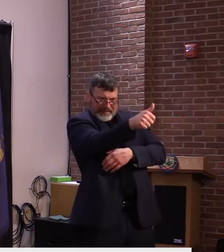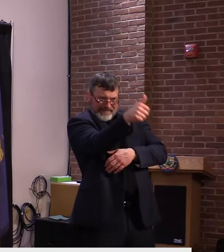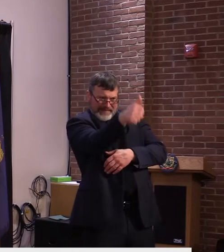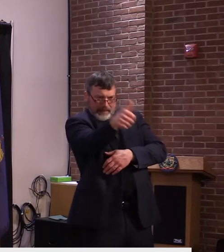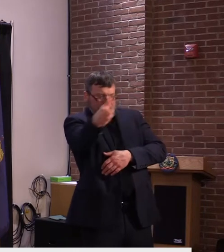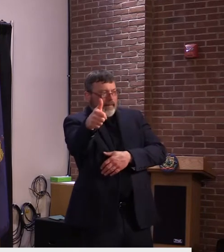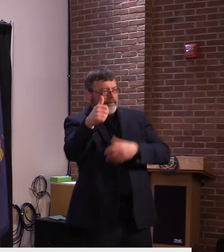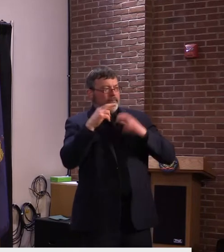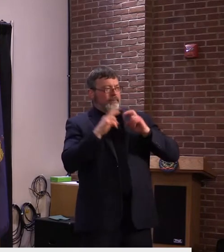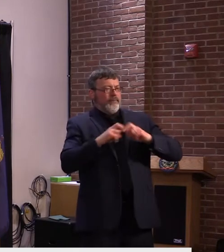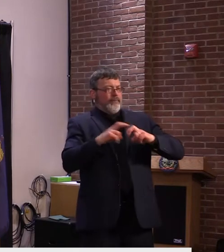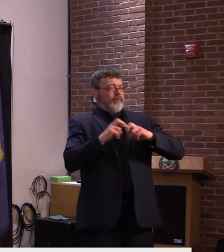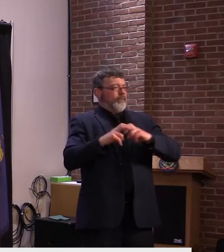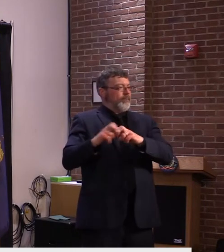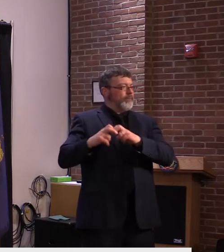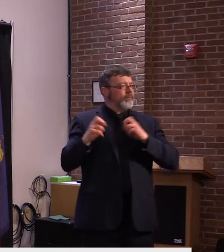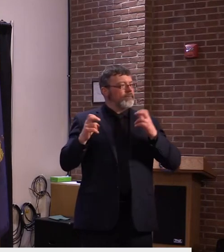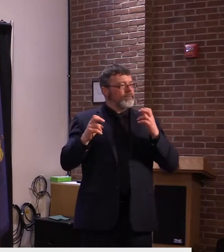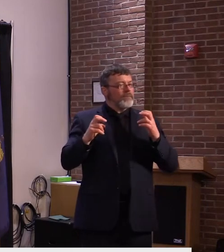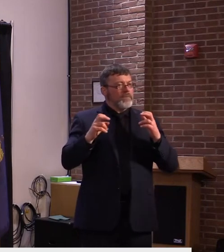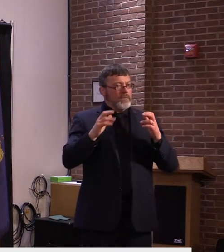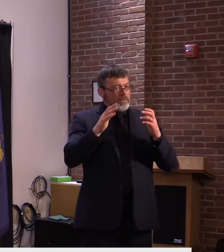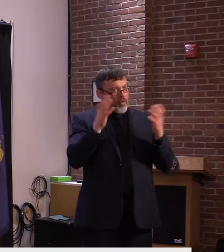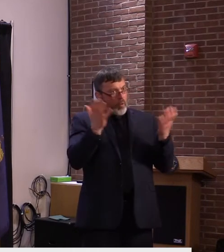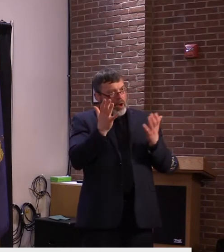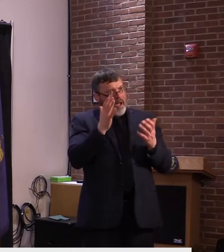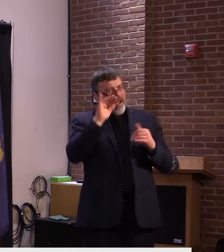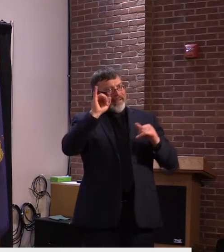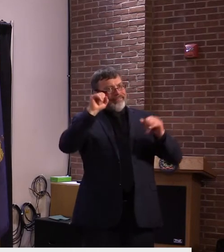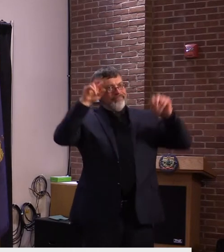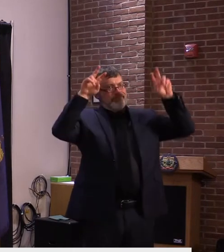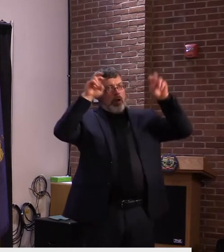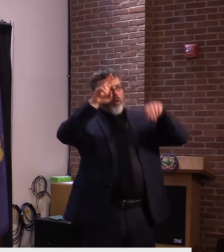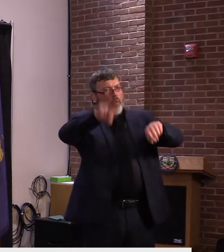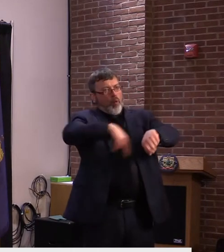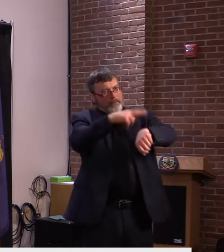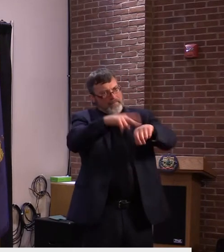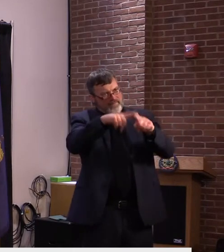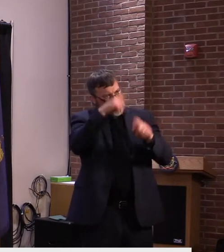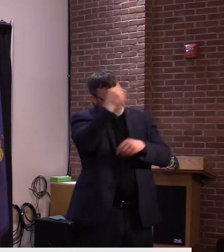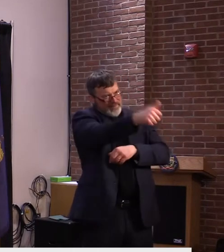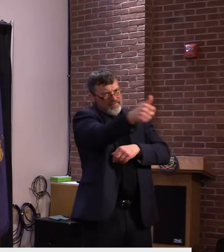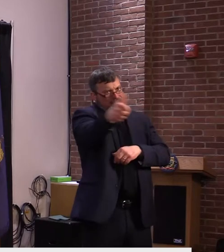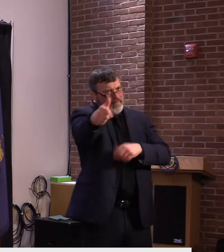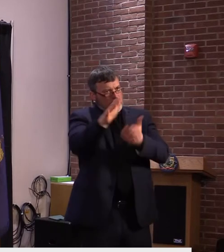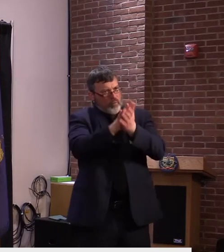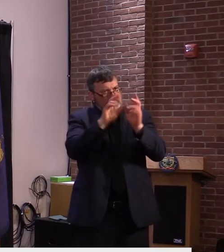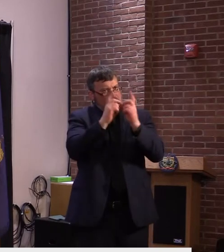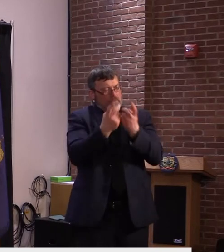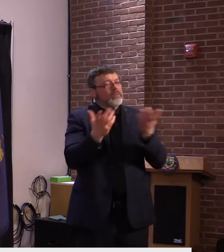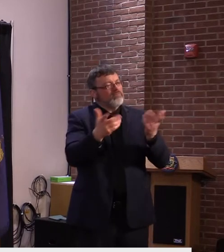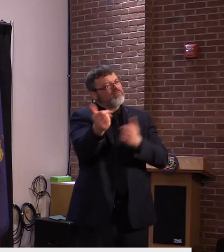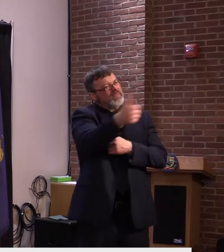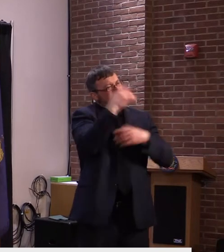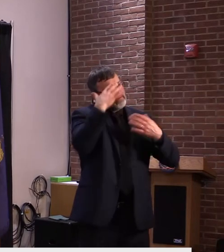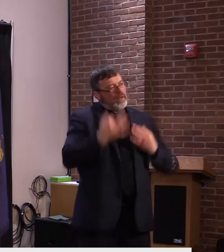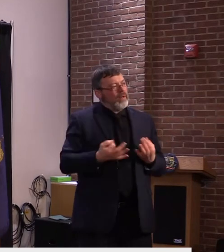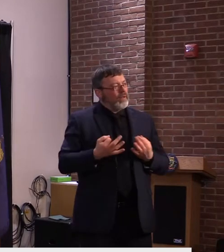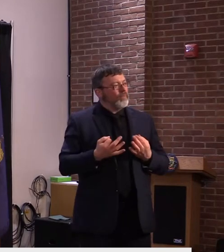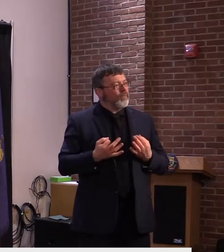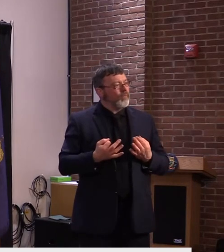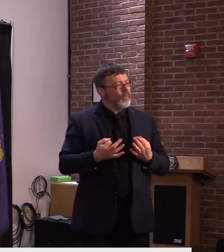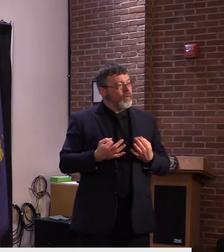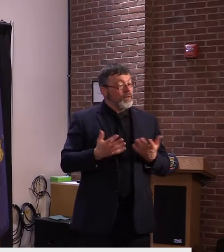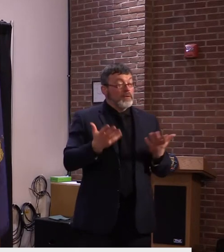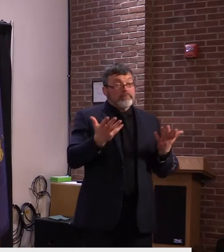me means. You know, so there's routines inside a school, whether it be in the cafeteria, in the arts, and so forth. Those activities should start looking more